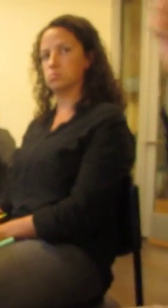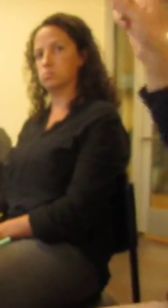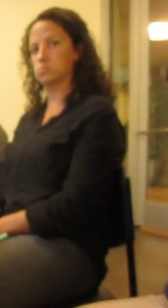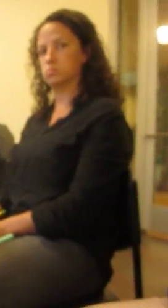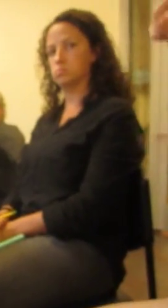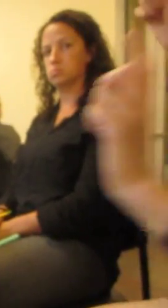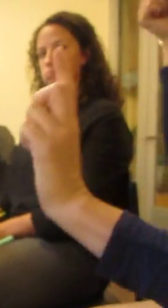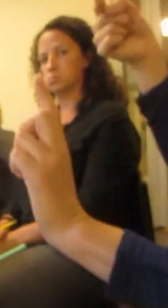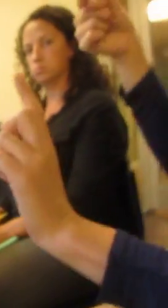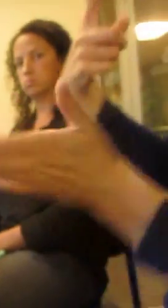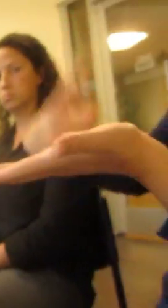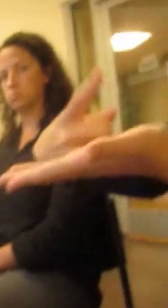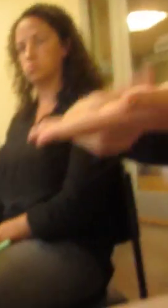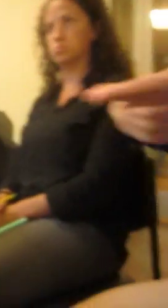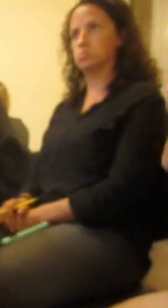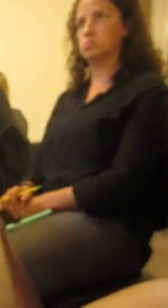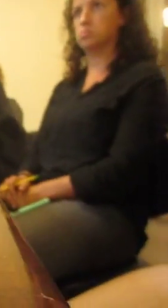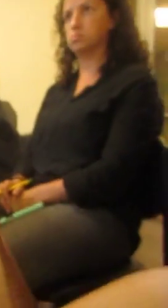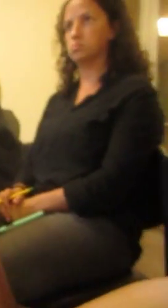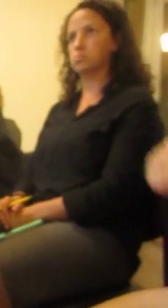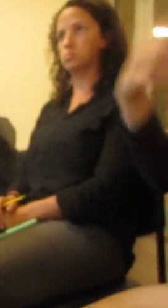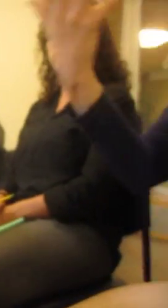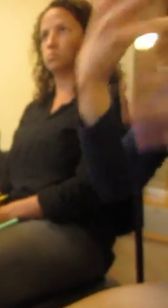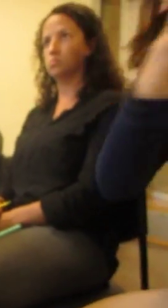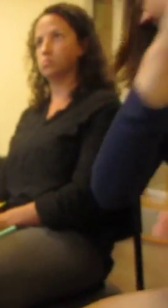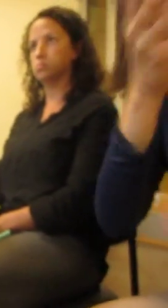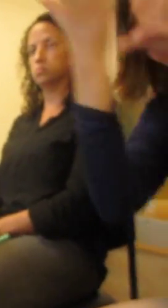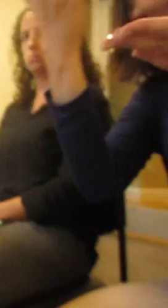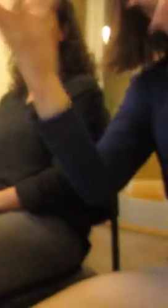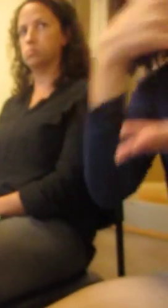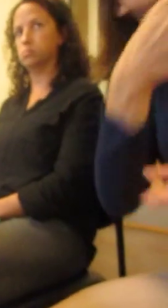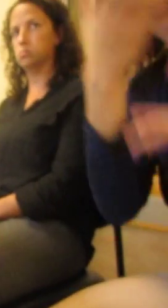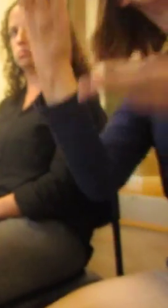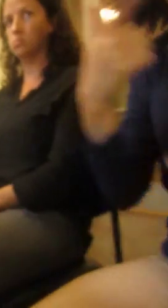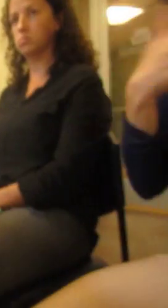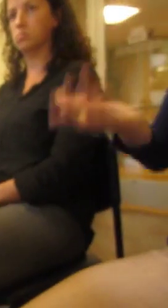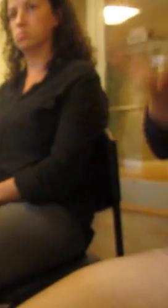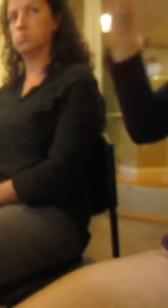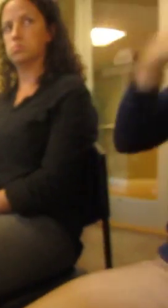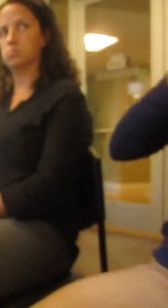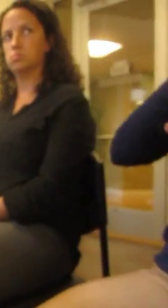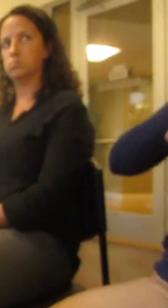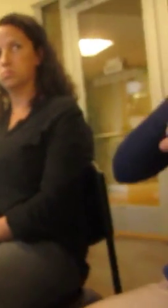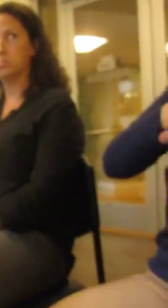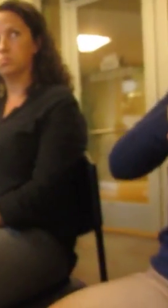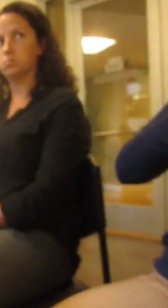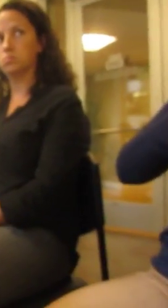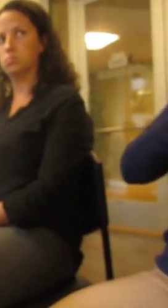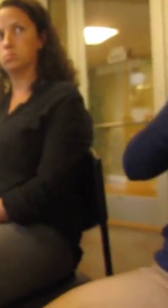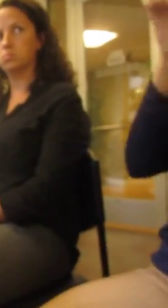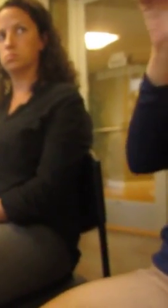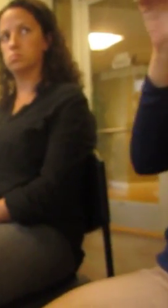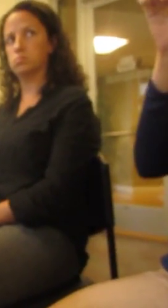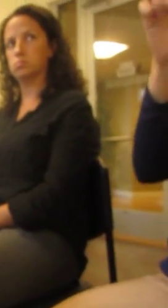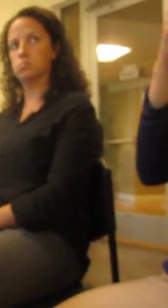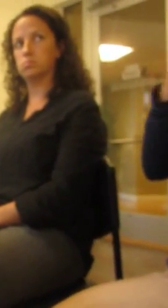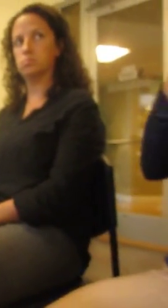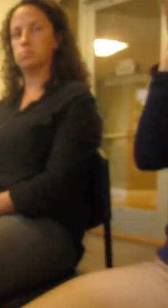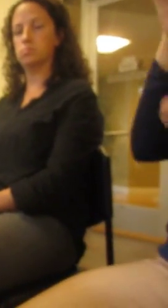Okay, I'll just stop talking. What are you Yeah. suggesting? I'm just suggesting that my job as the Leo is to shut up and let other people talk. Oh, I